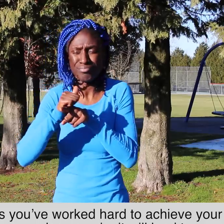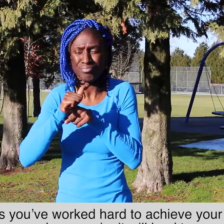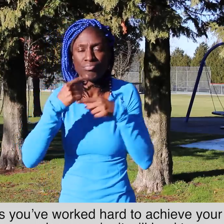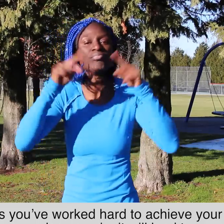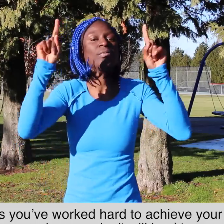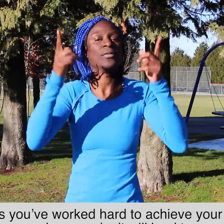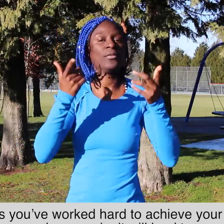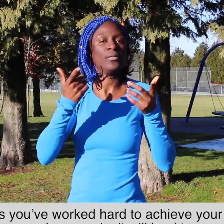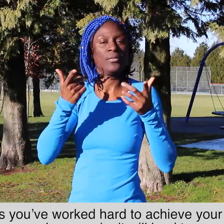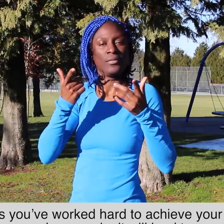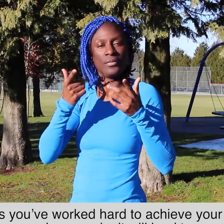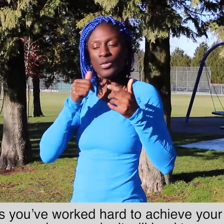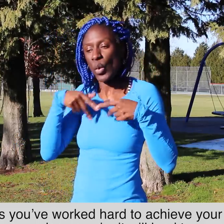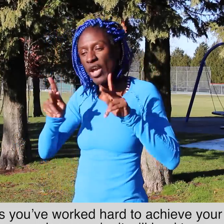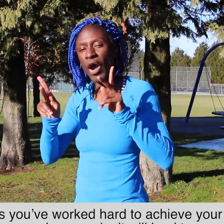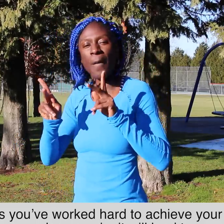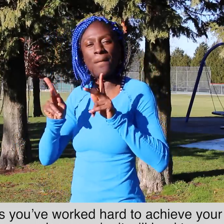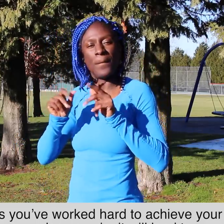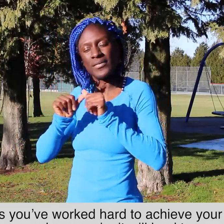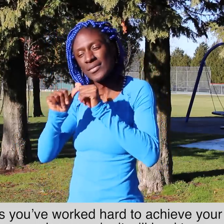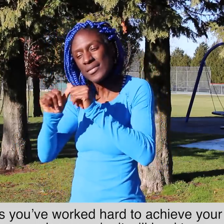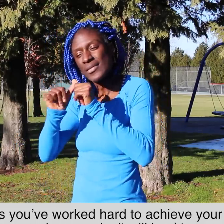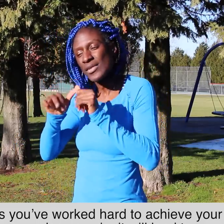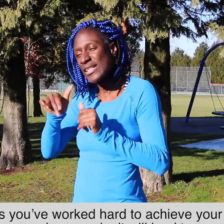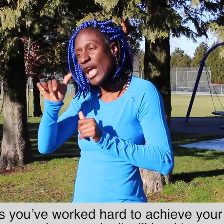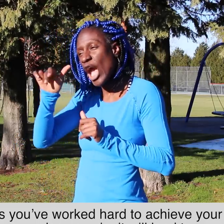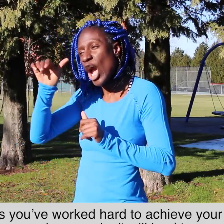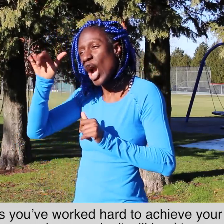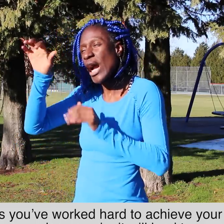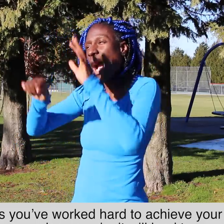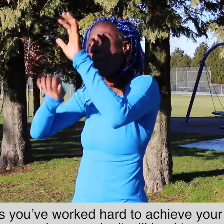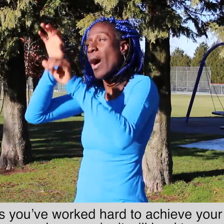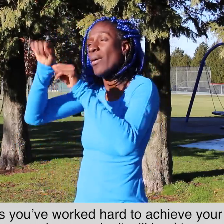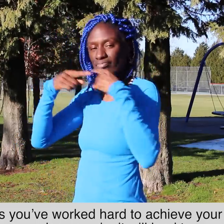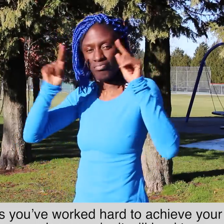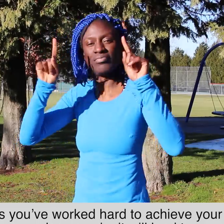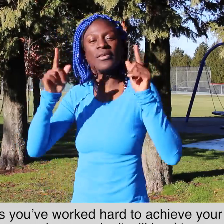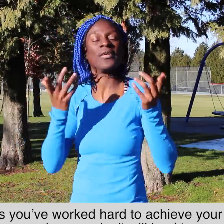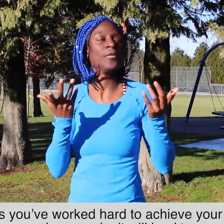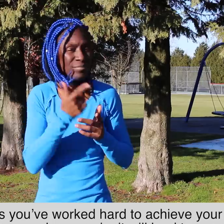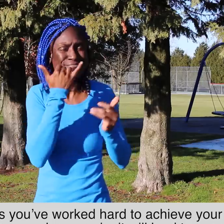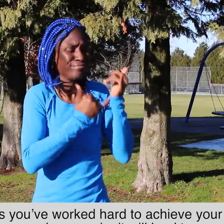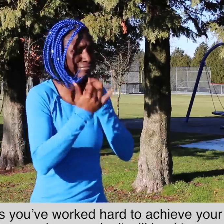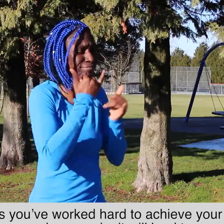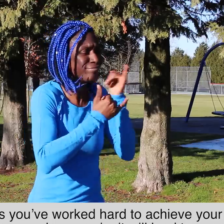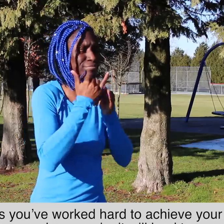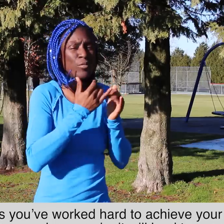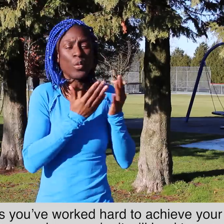Being successful means you've worked hard to achieve your goals. You've trained hard. Whether you win or lose, it will lead to a